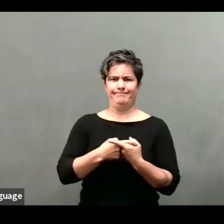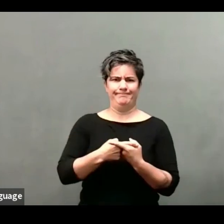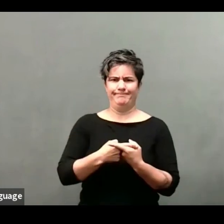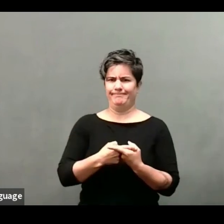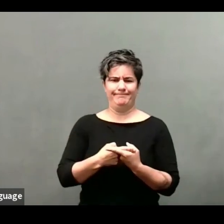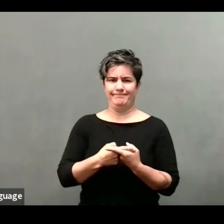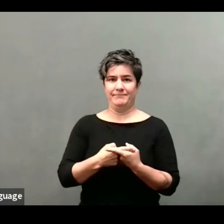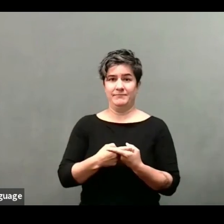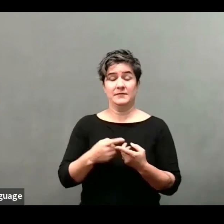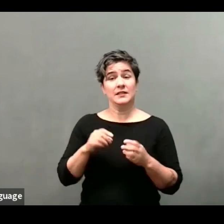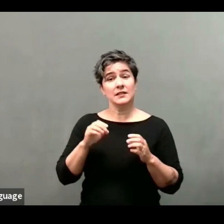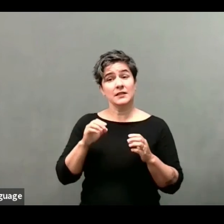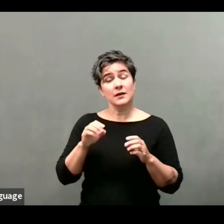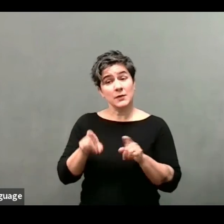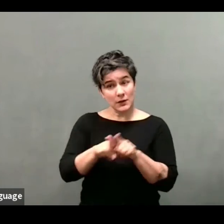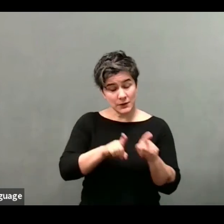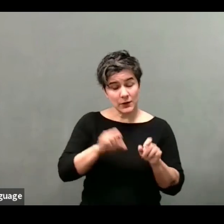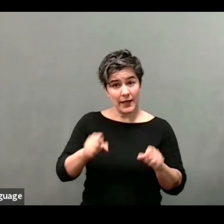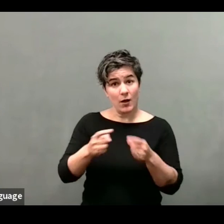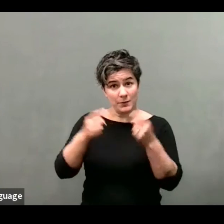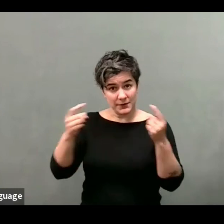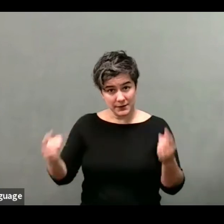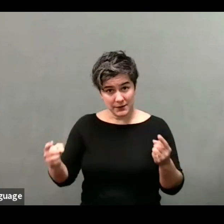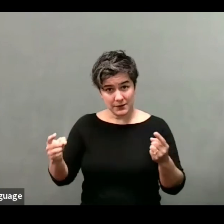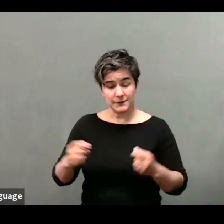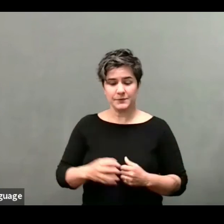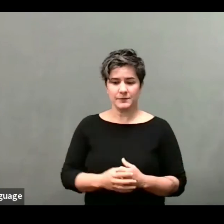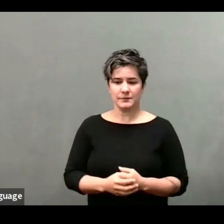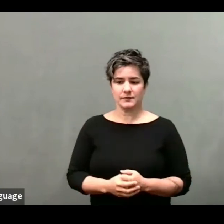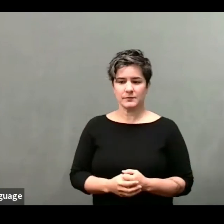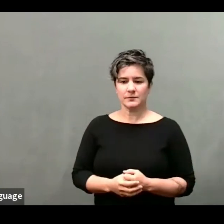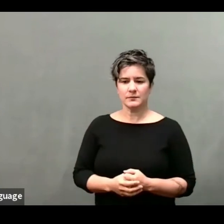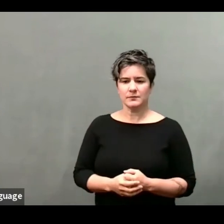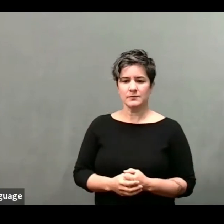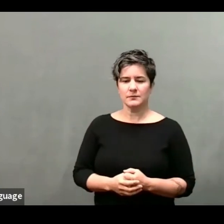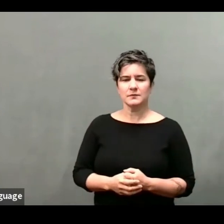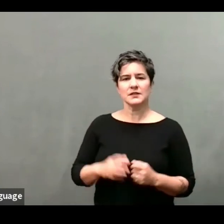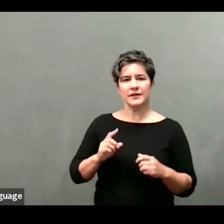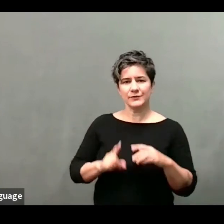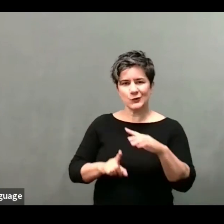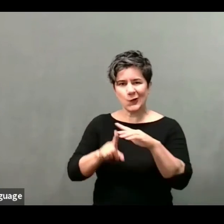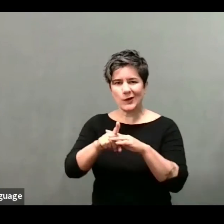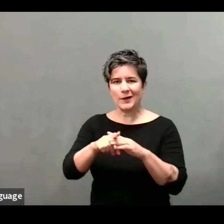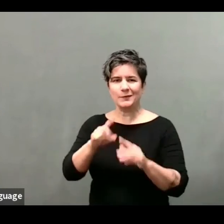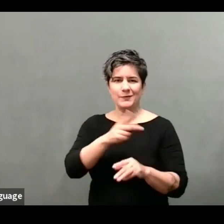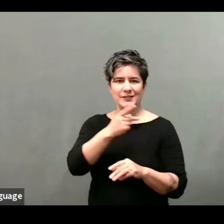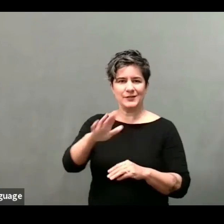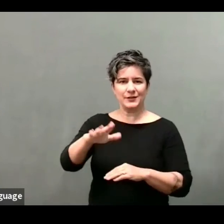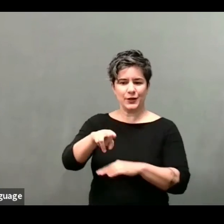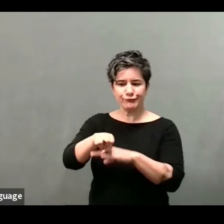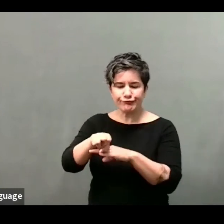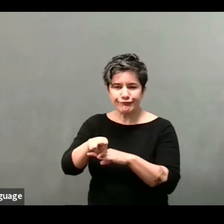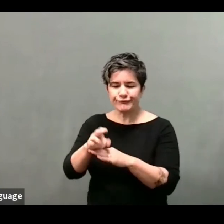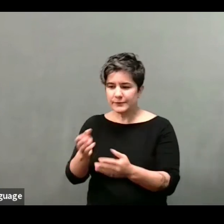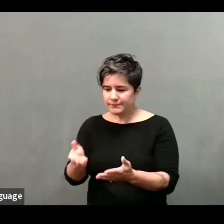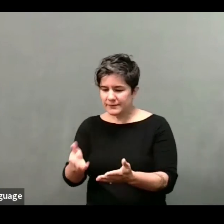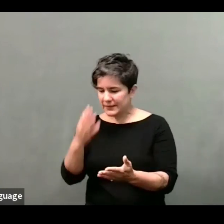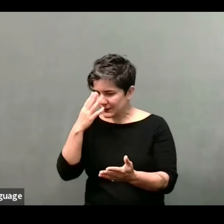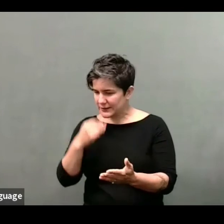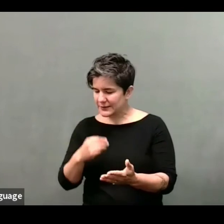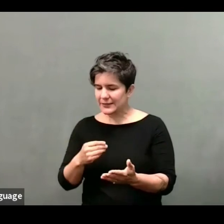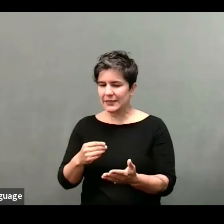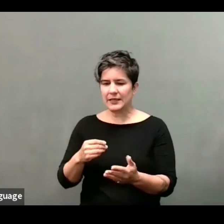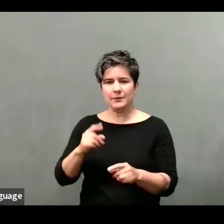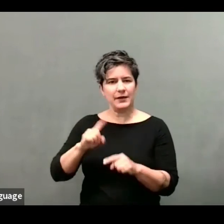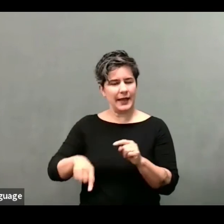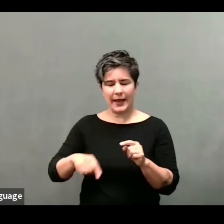This can also go the opposite way, where I have also come to patients' bedsides before when they were, asleep,